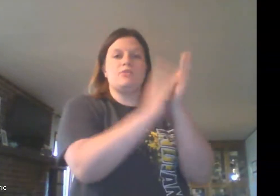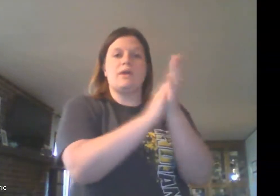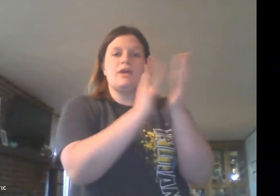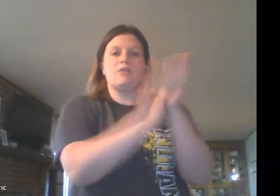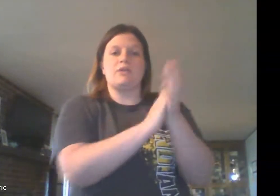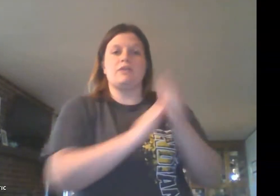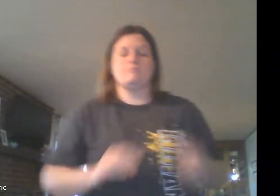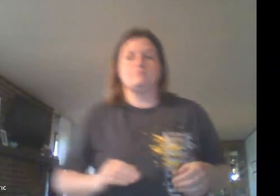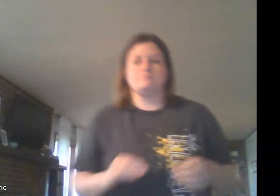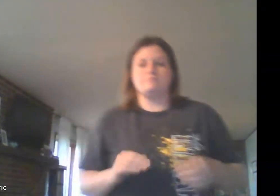February,